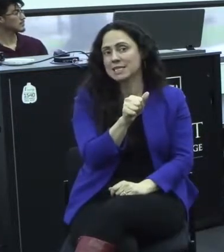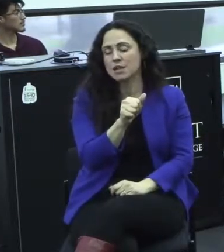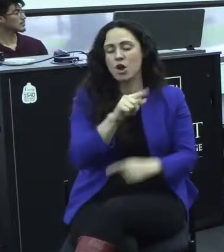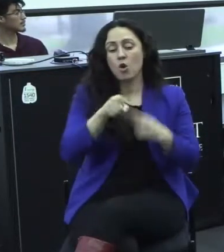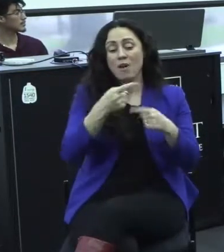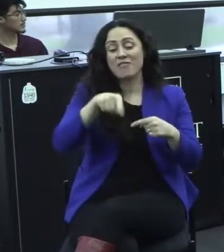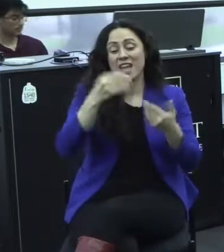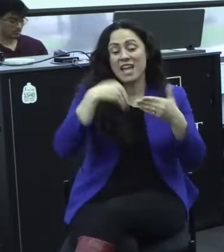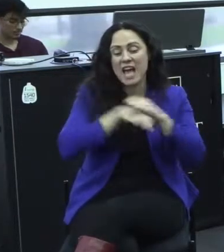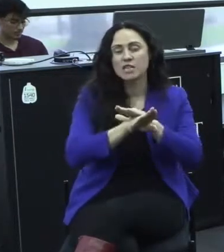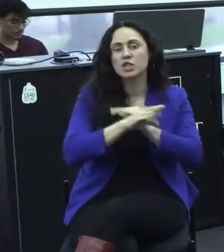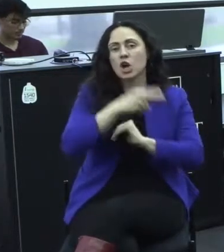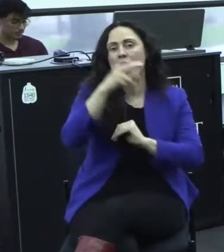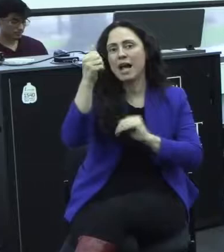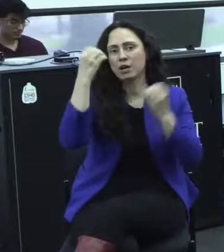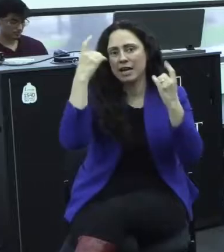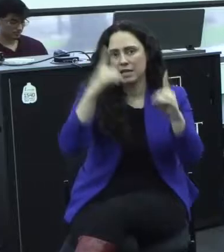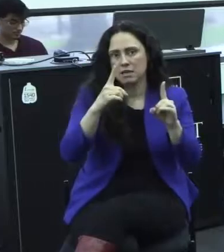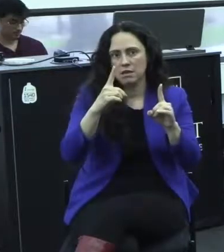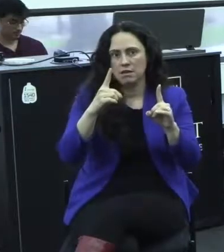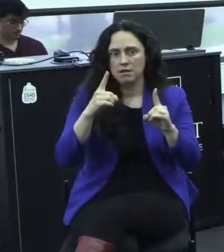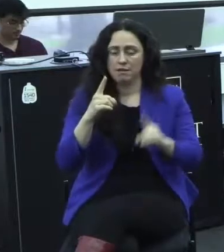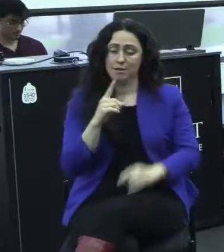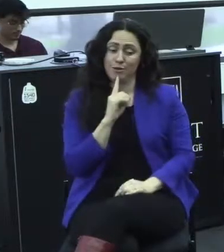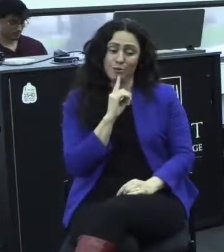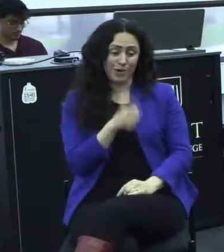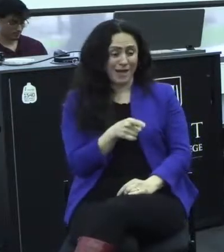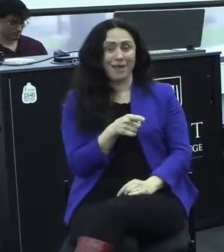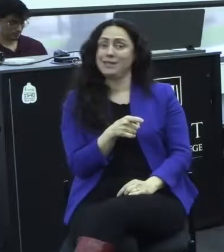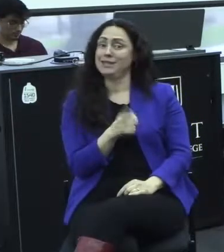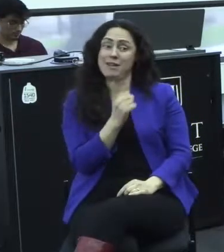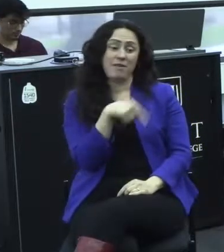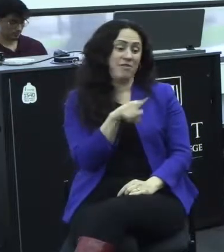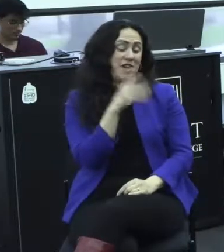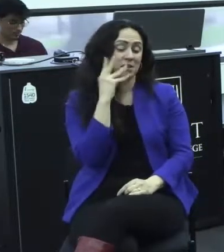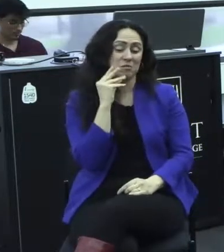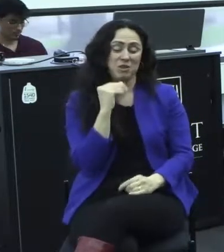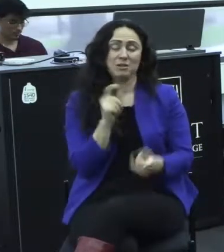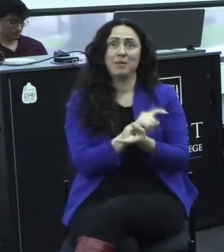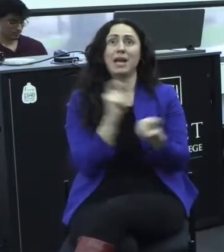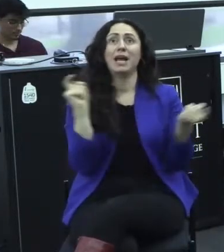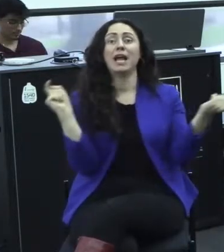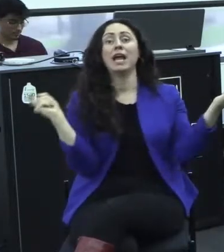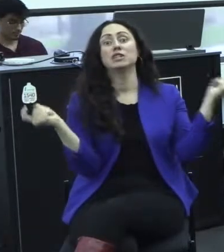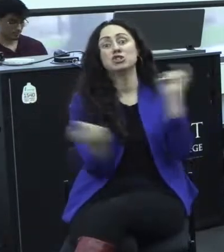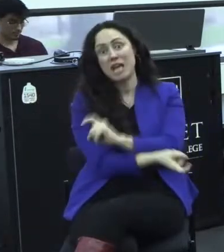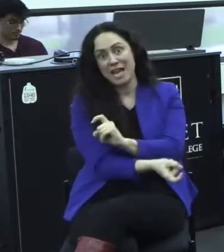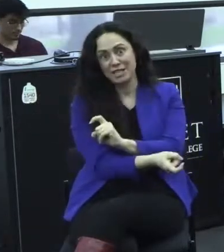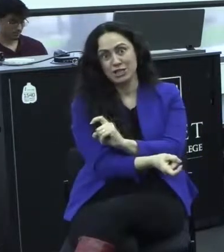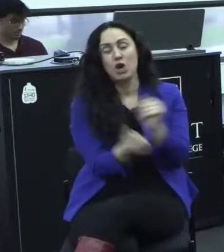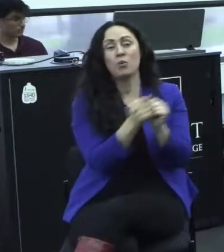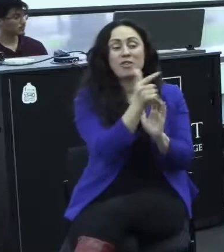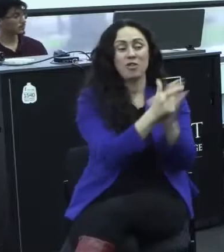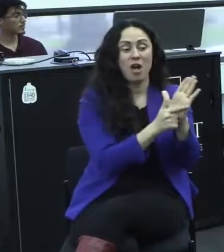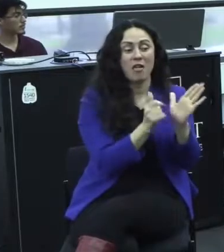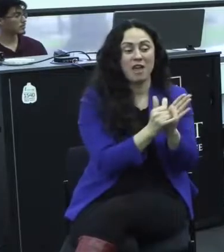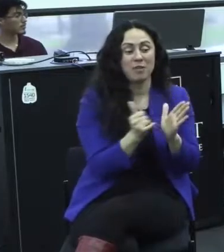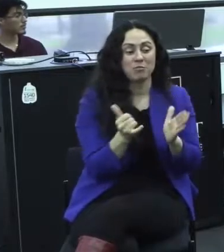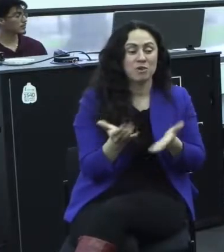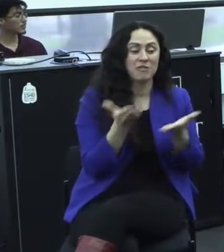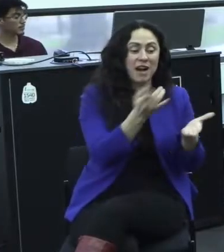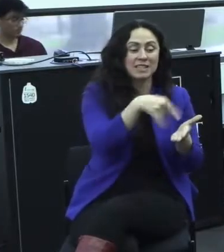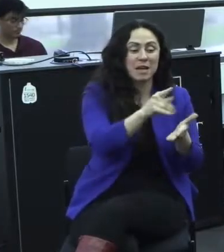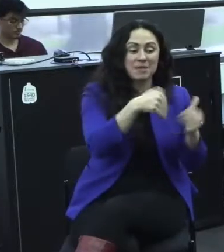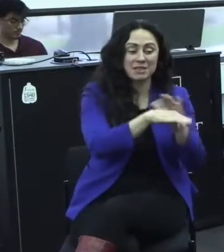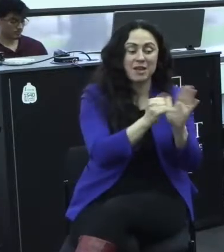enter higher ed. Because the reality is they go through a major change in the law that provides them the